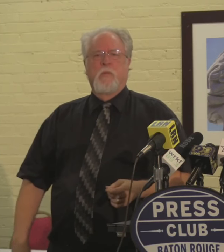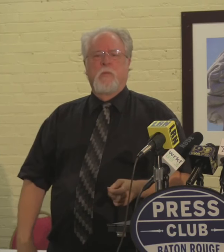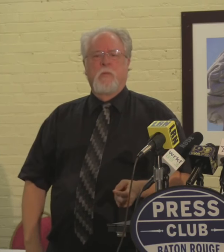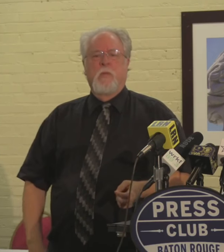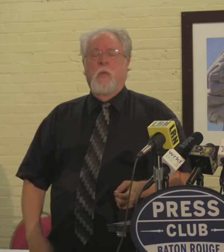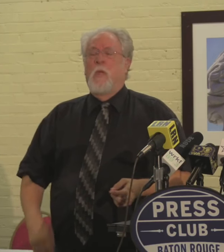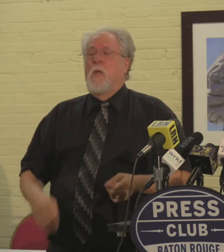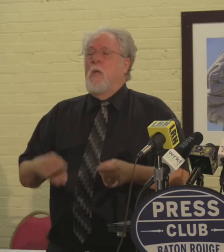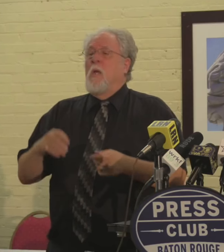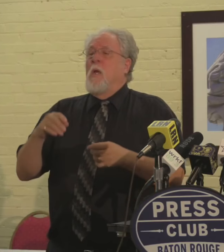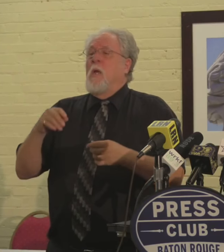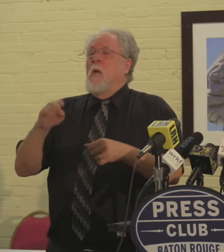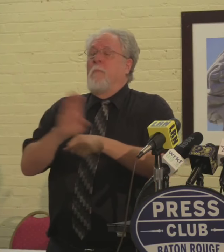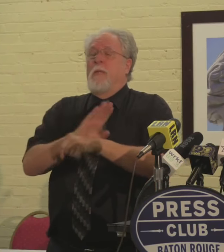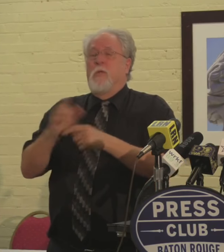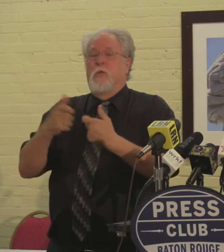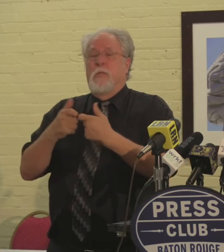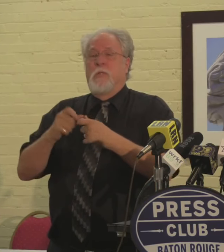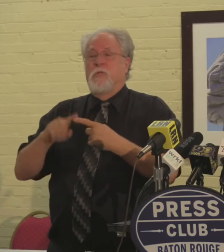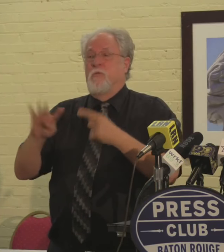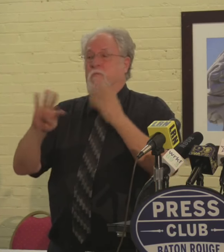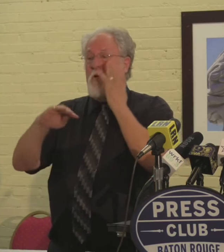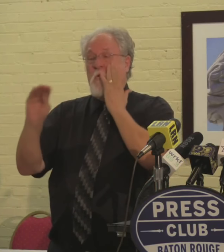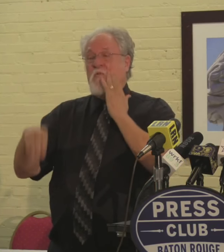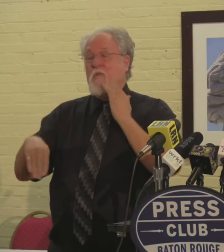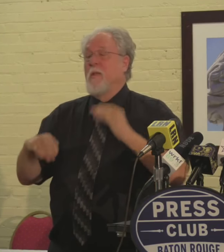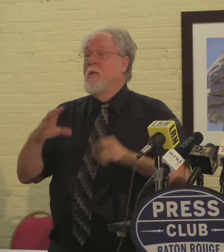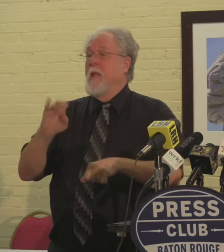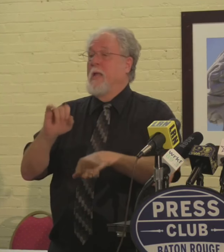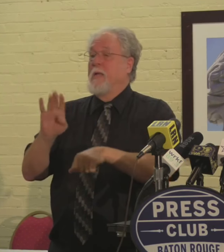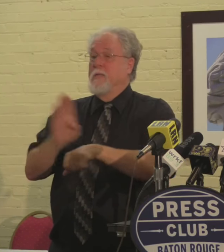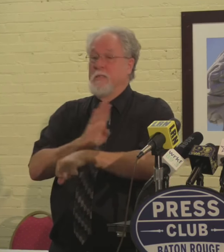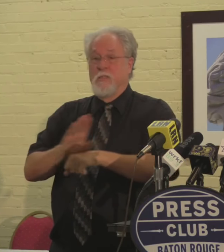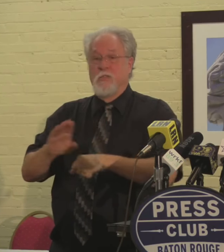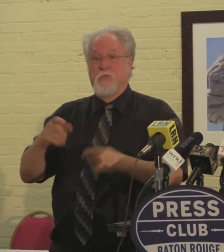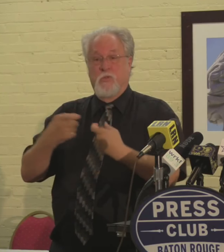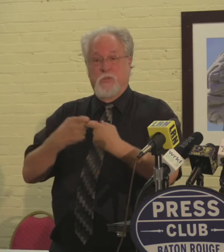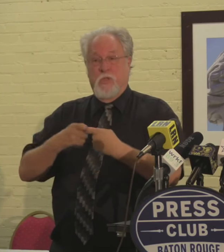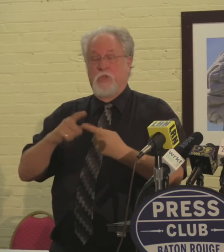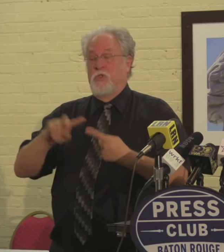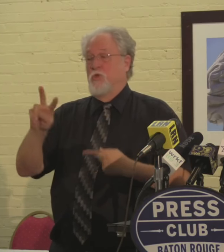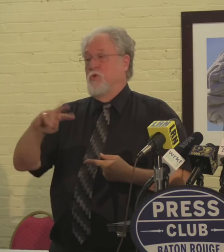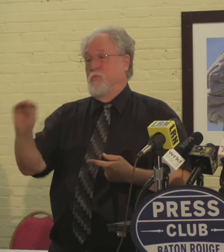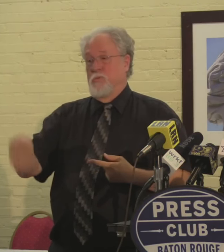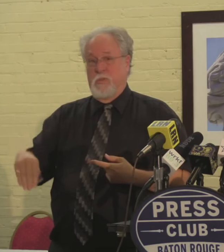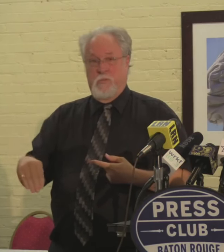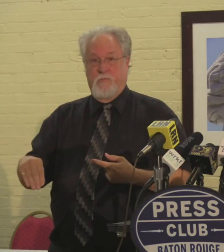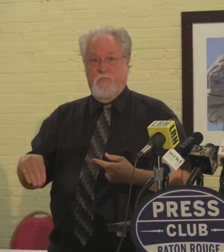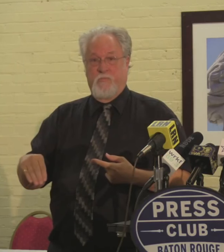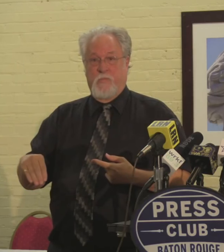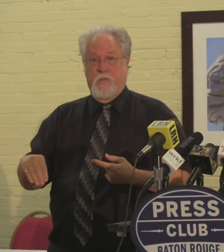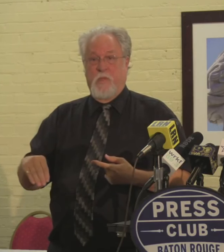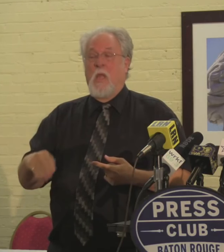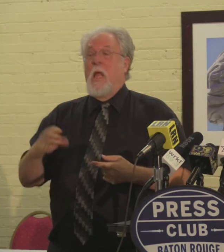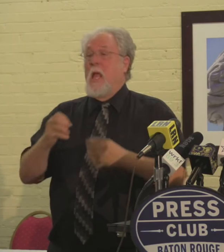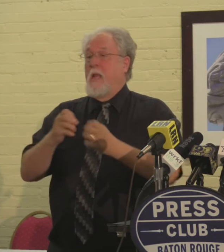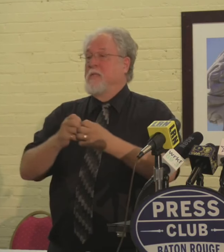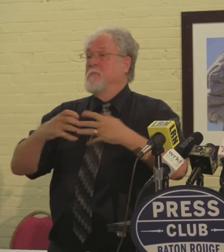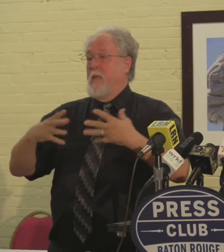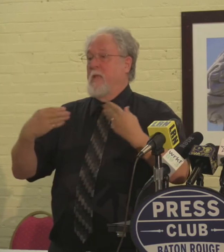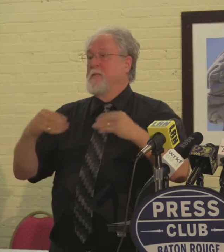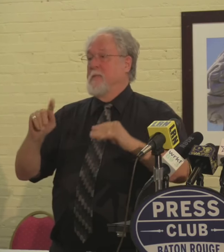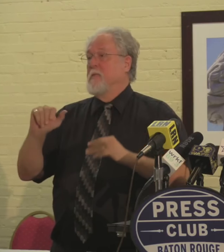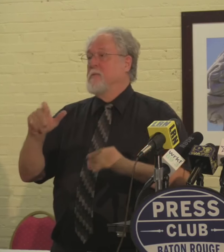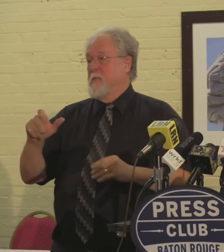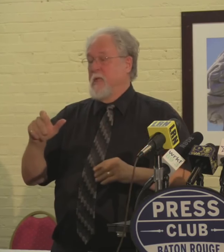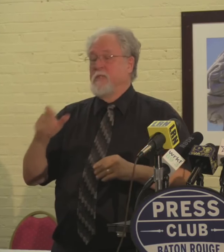Adjusting business utilities tax to 4% and industrial utilities to 2%. And expanding sales tax